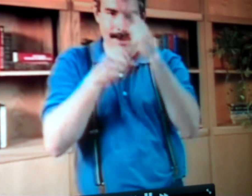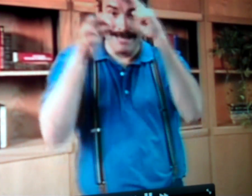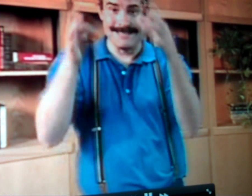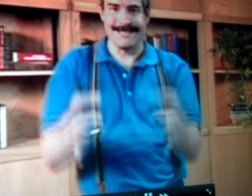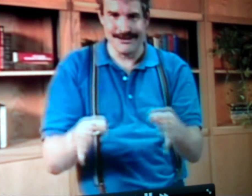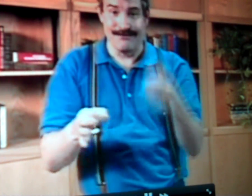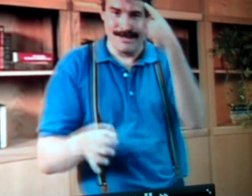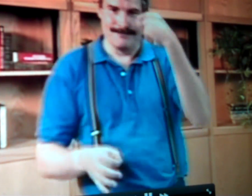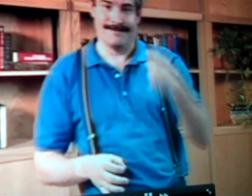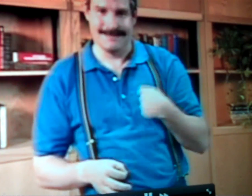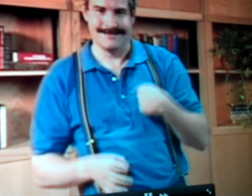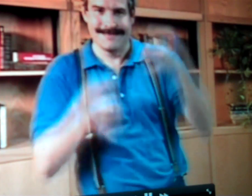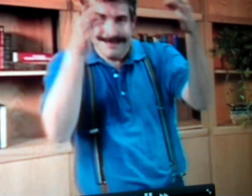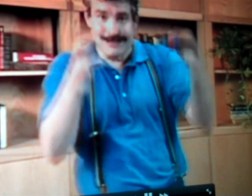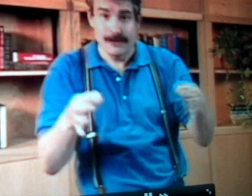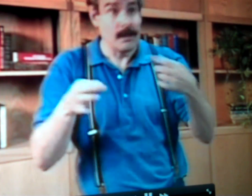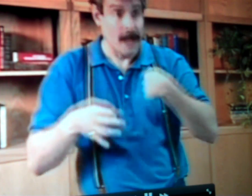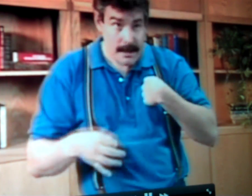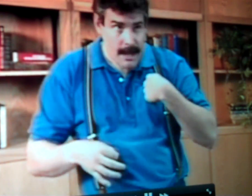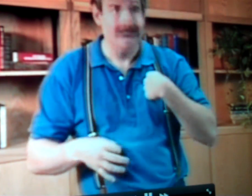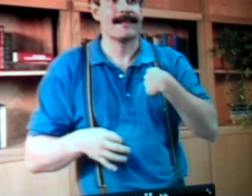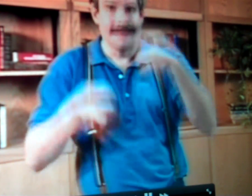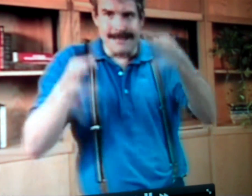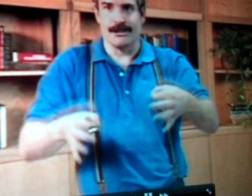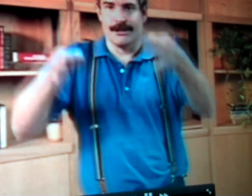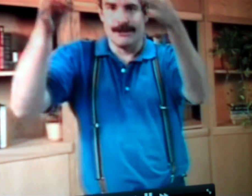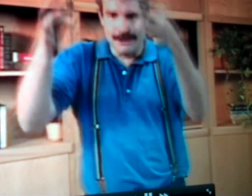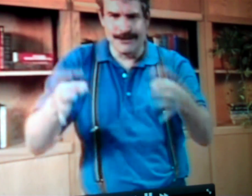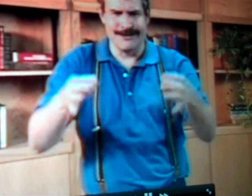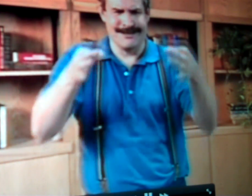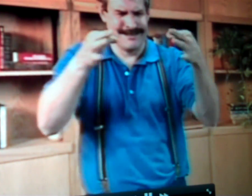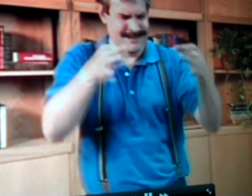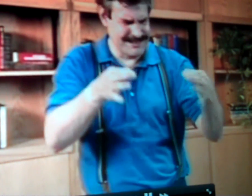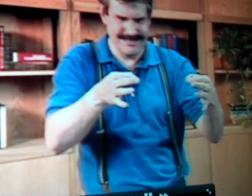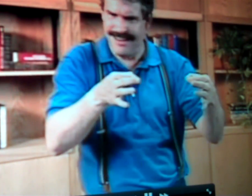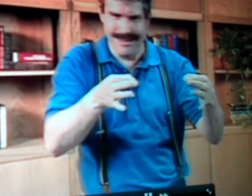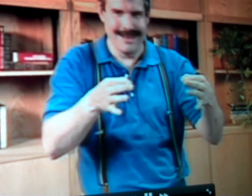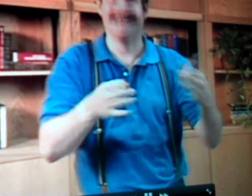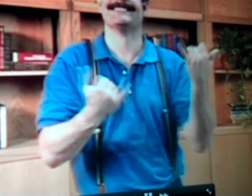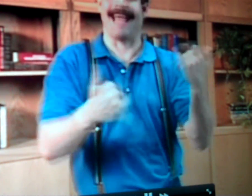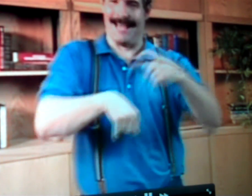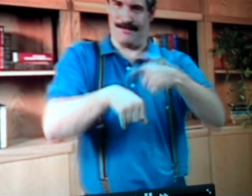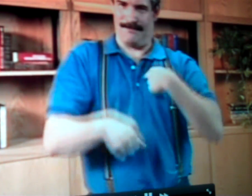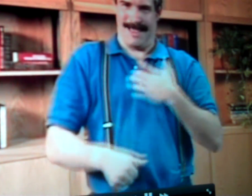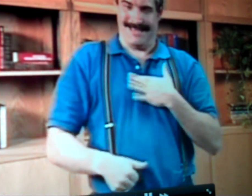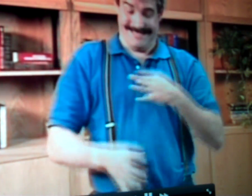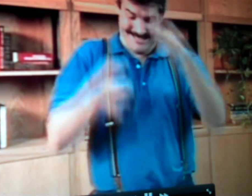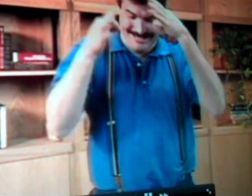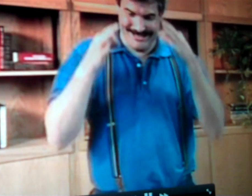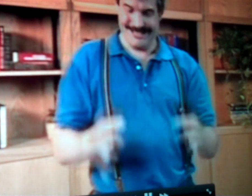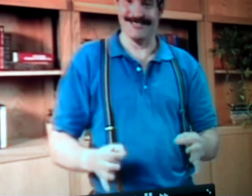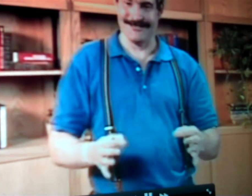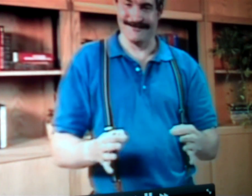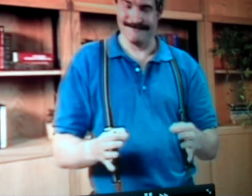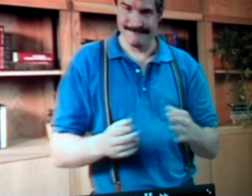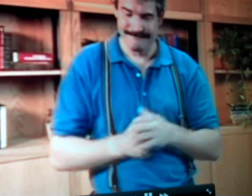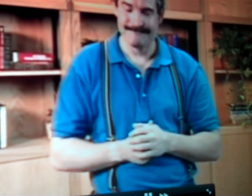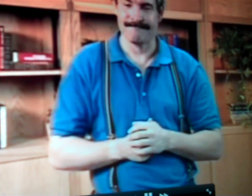As I grew up, as I was growing up, I realized that I depended on other people to make decisions for me. But once I got